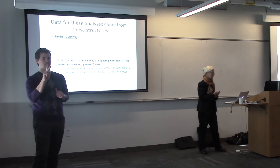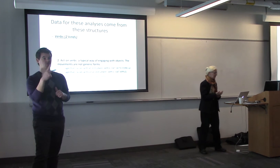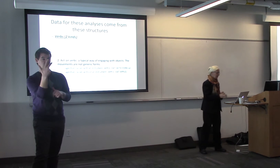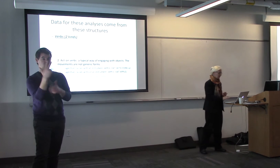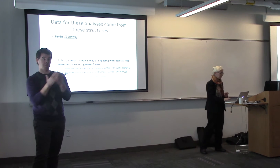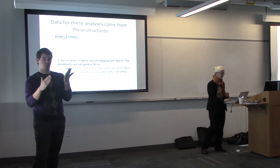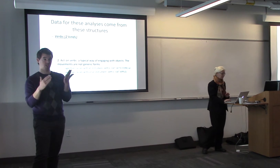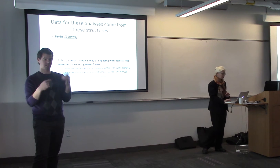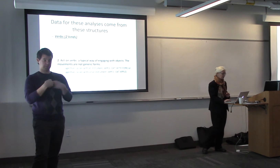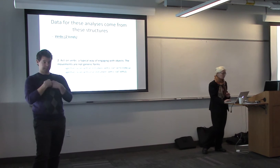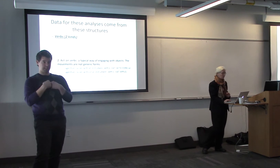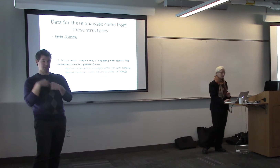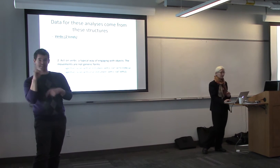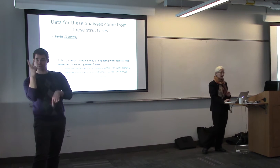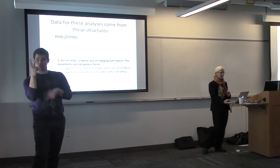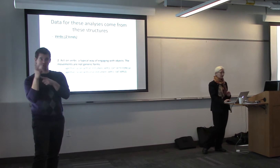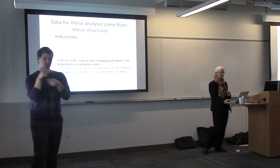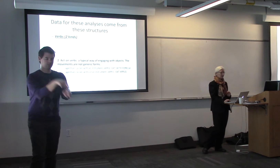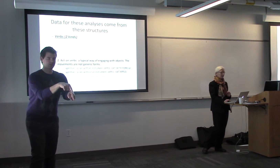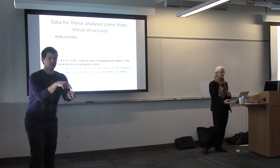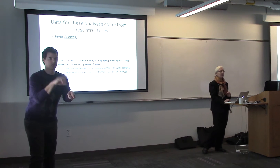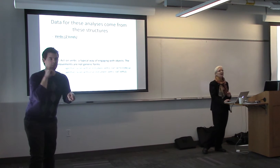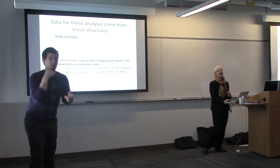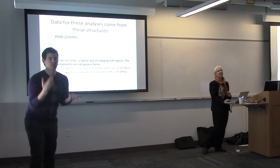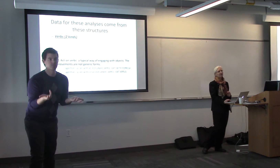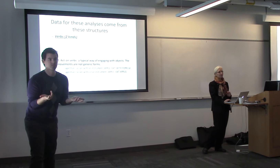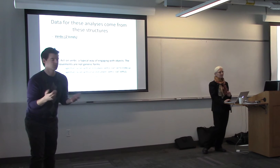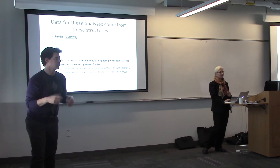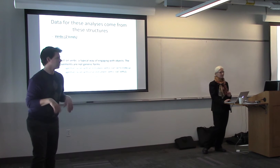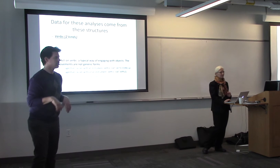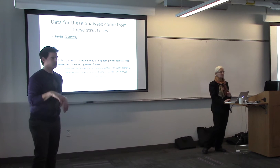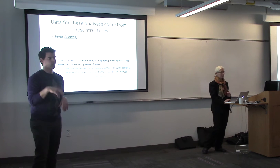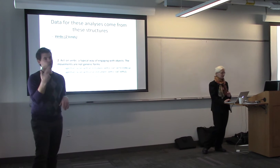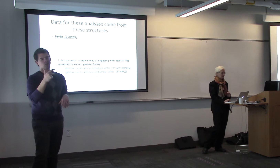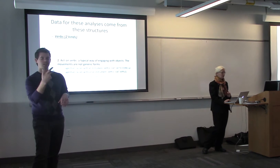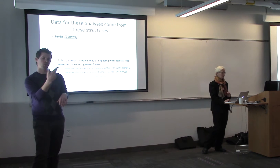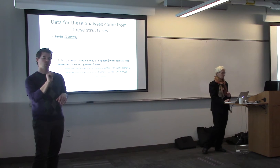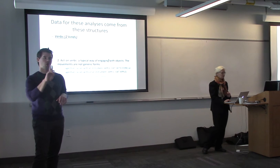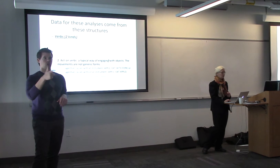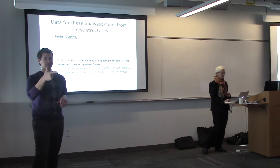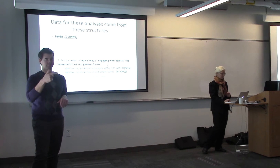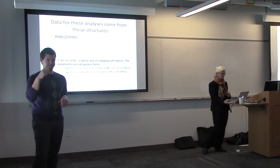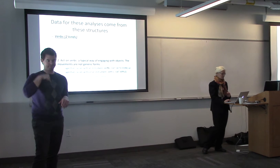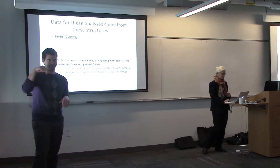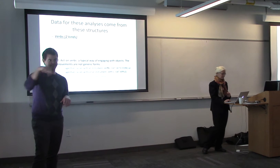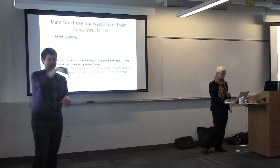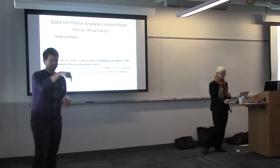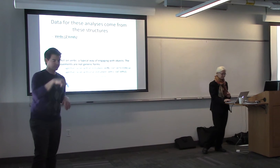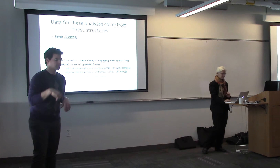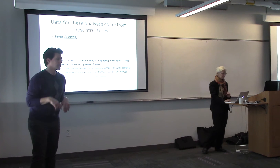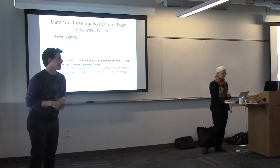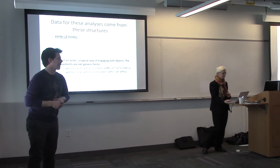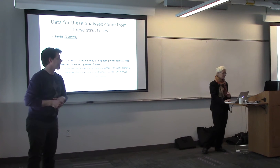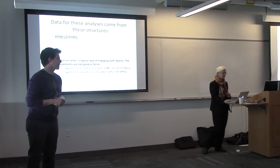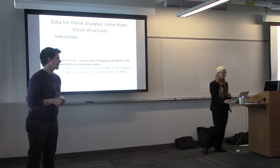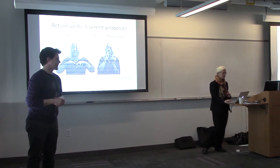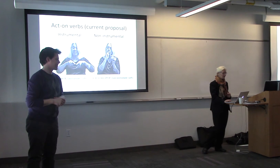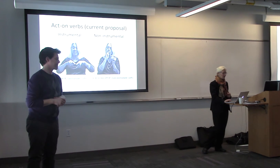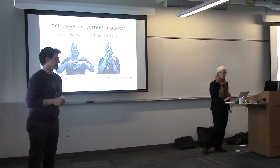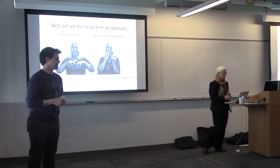in the ones without an instrument, and a three-place predicate in the ones with an instrument.